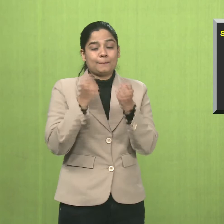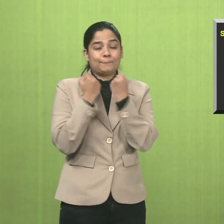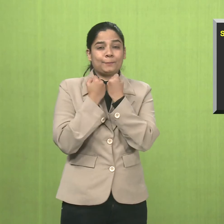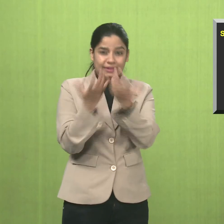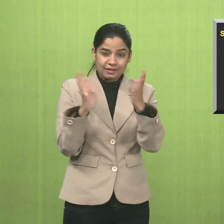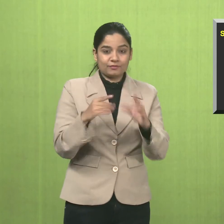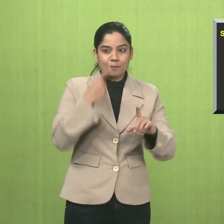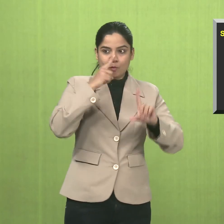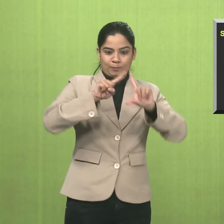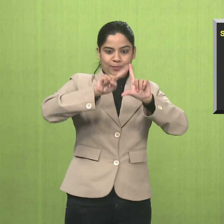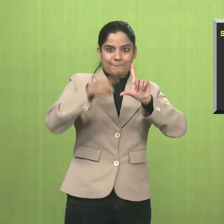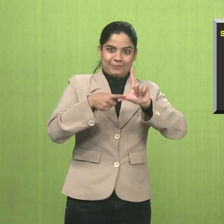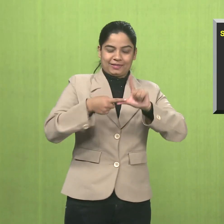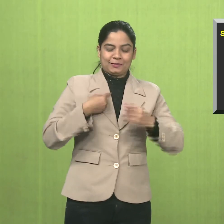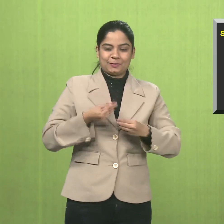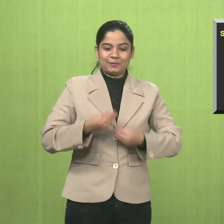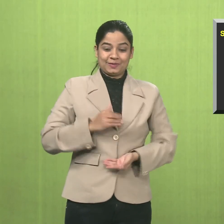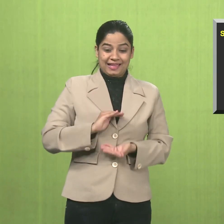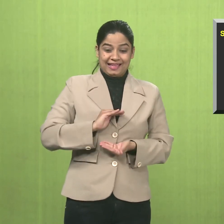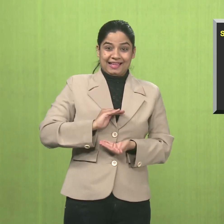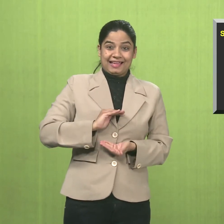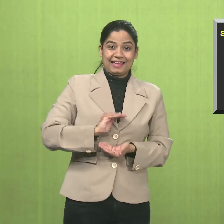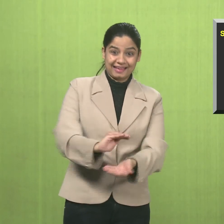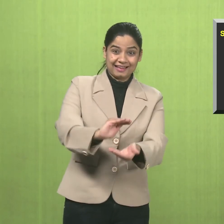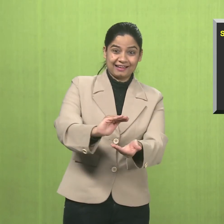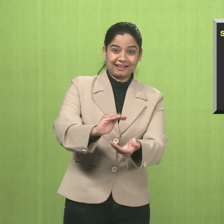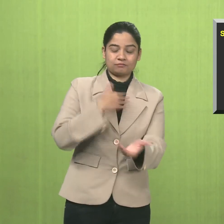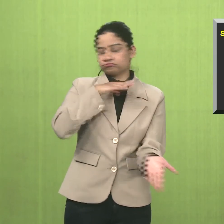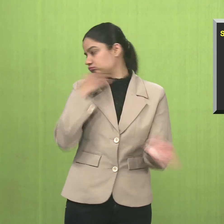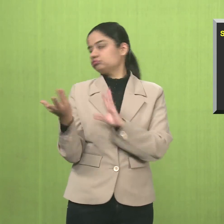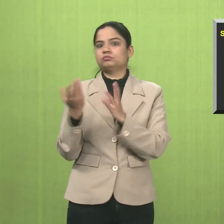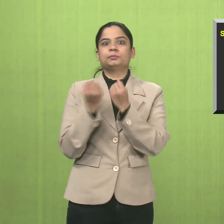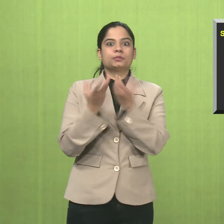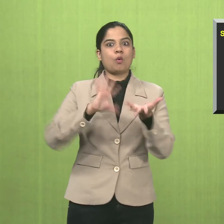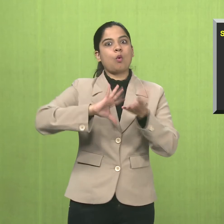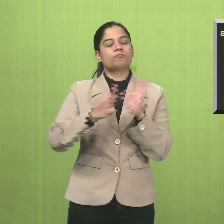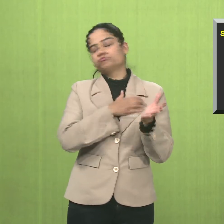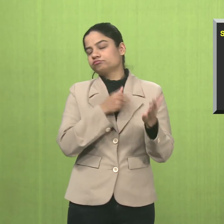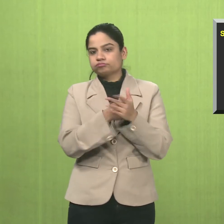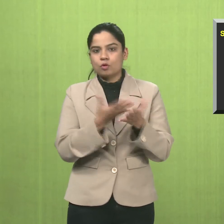So many times when women get pregnant, they die. They die during